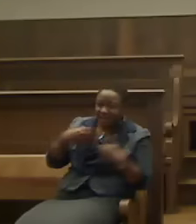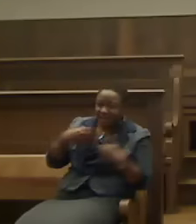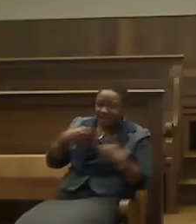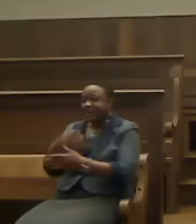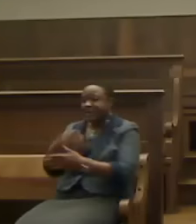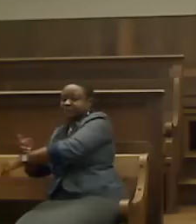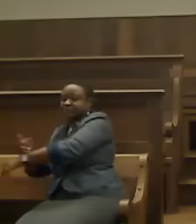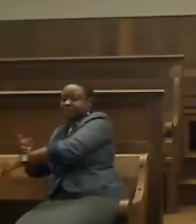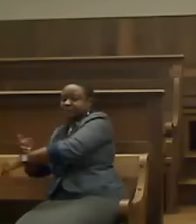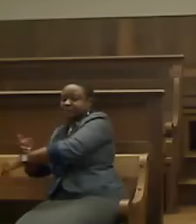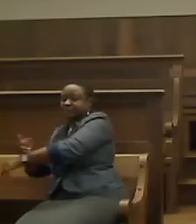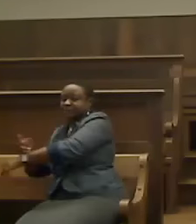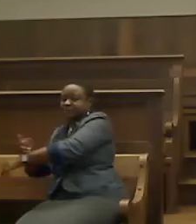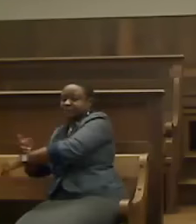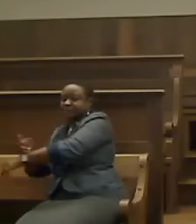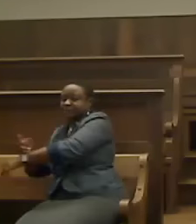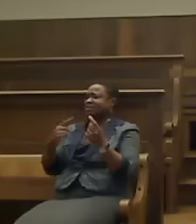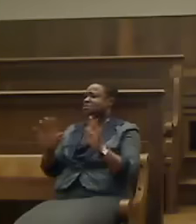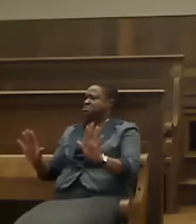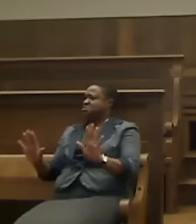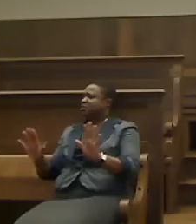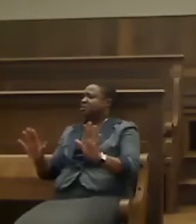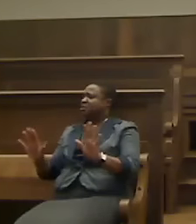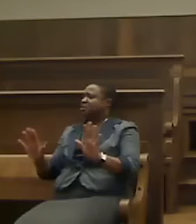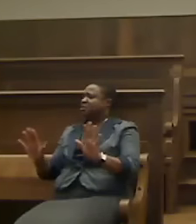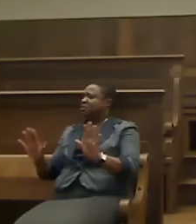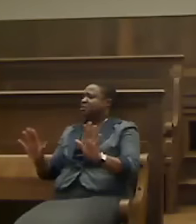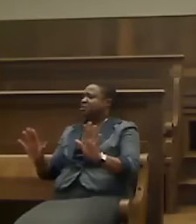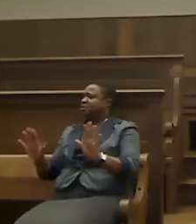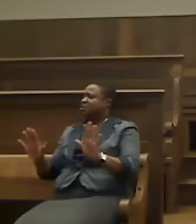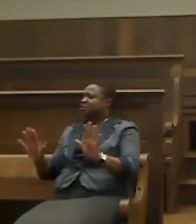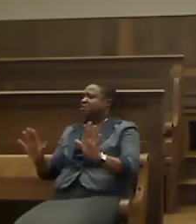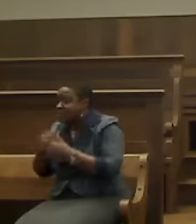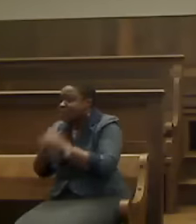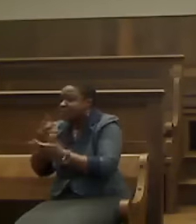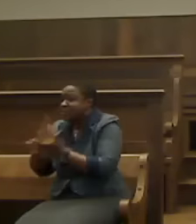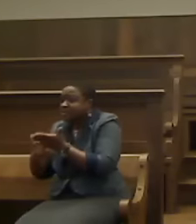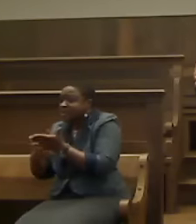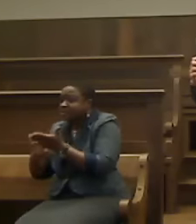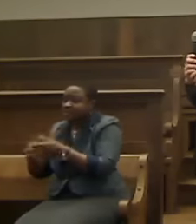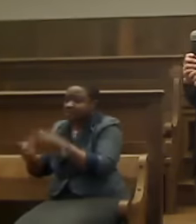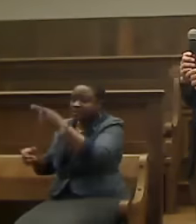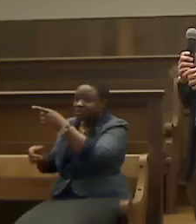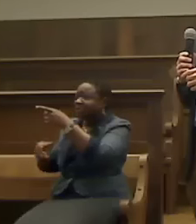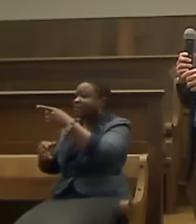Before we ask any more questions, does anyone else have a symptom? Because I want to finish that. Yes?